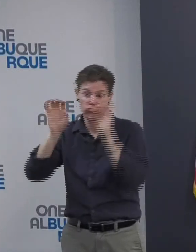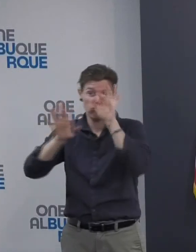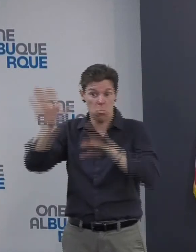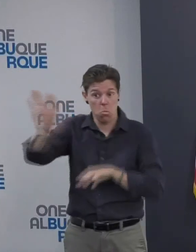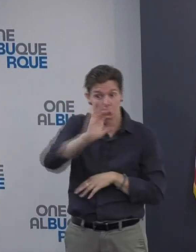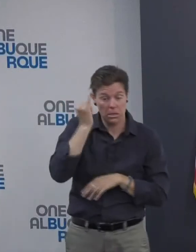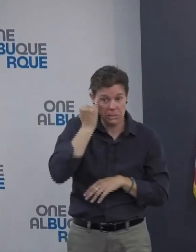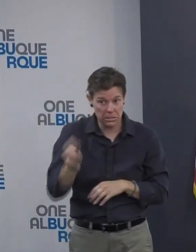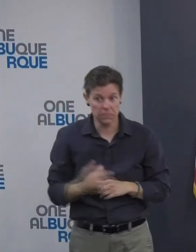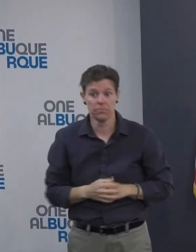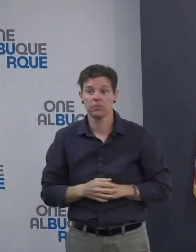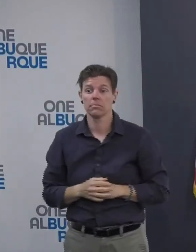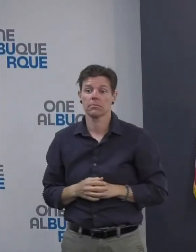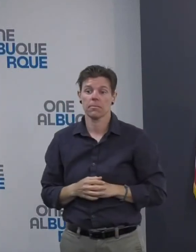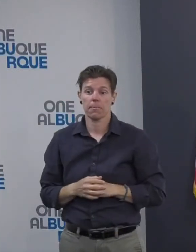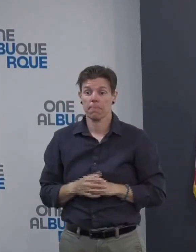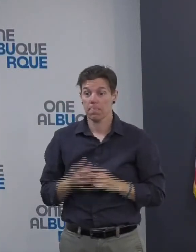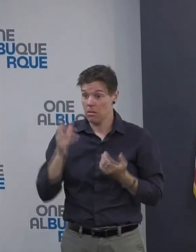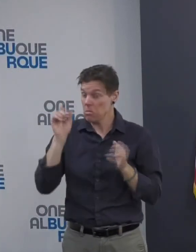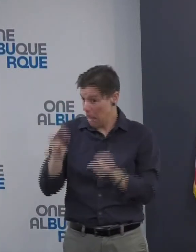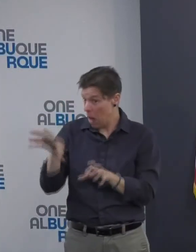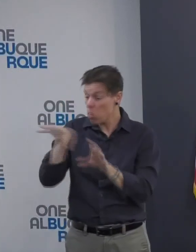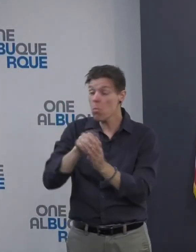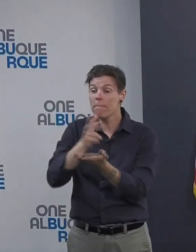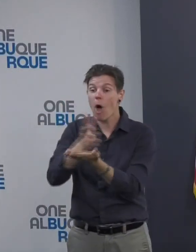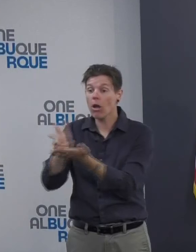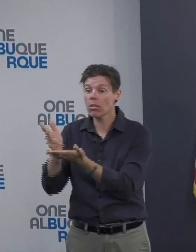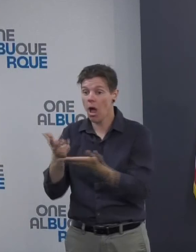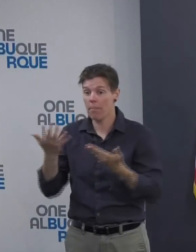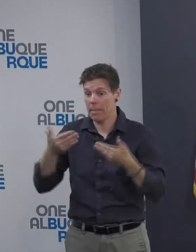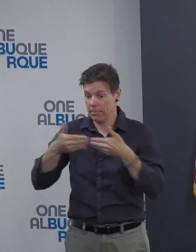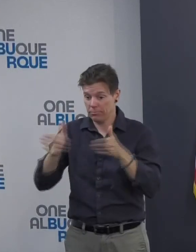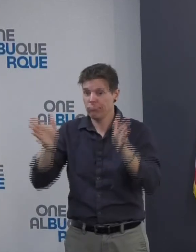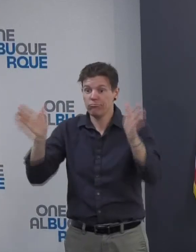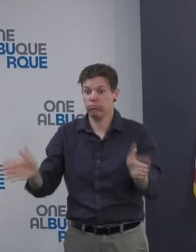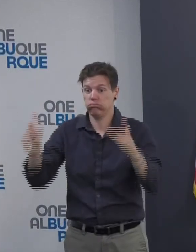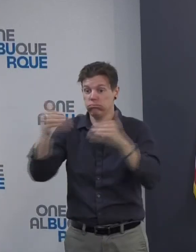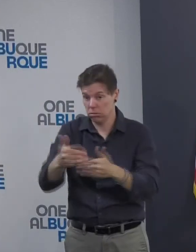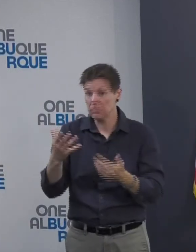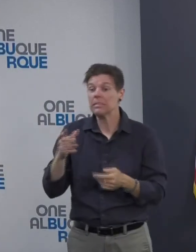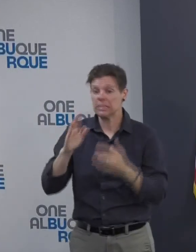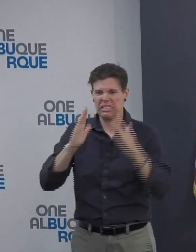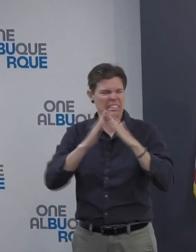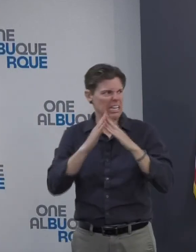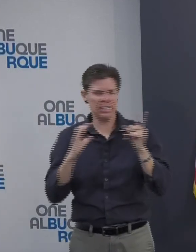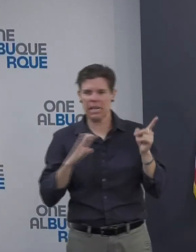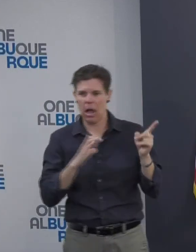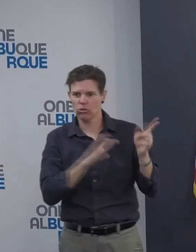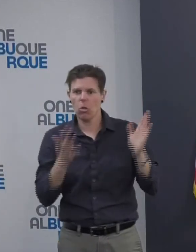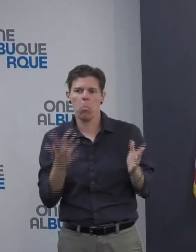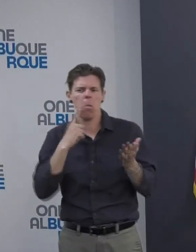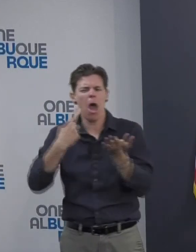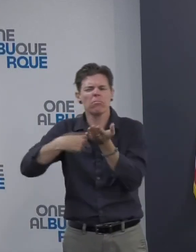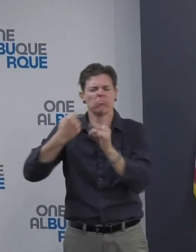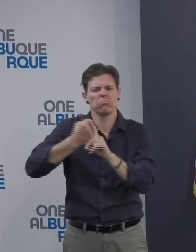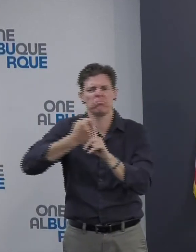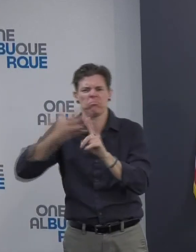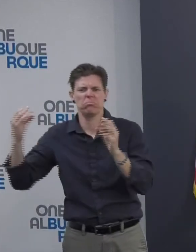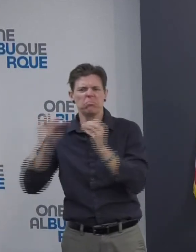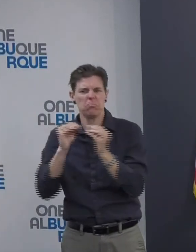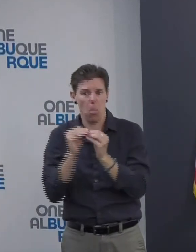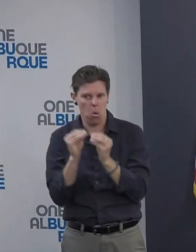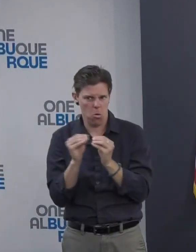work. And so we're very fortunate that she's been thinking about this in advance as well. And so we're also open again to